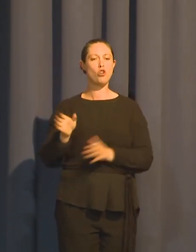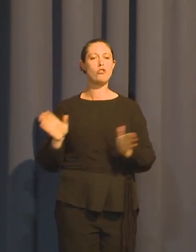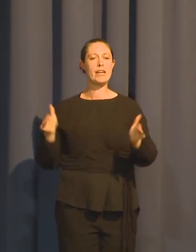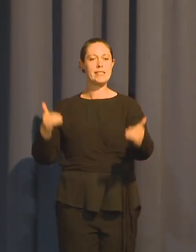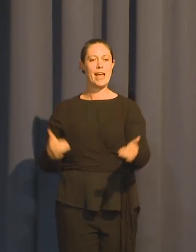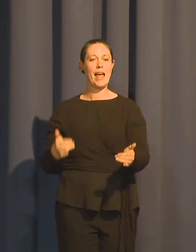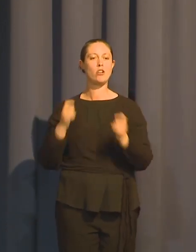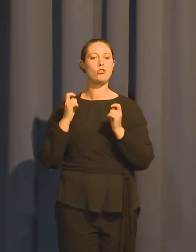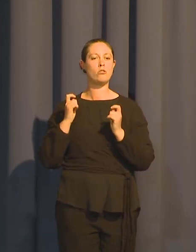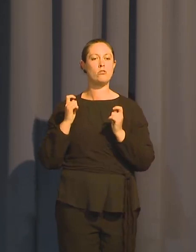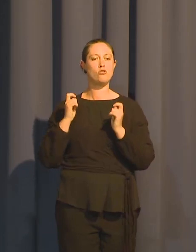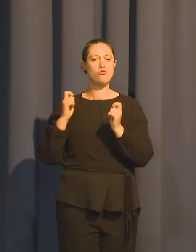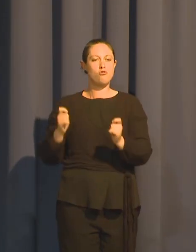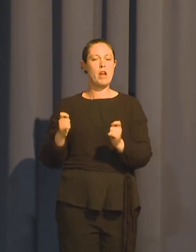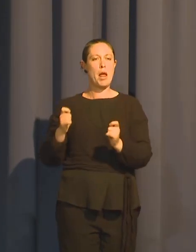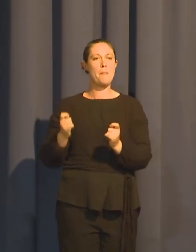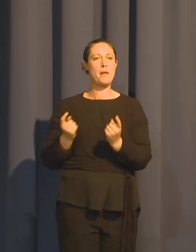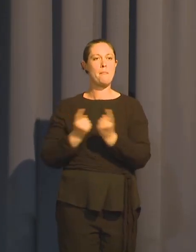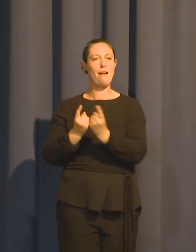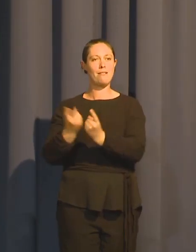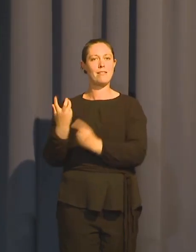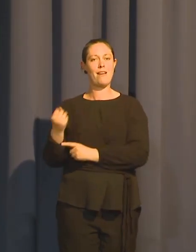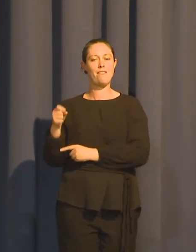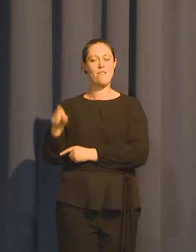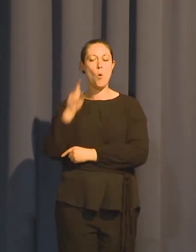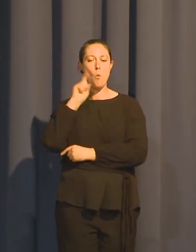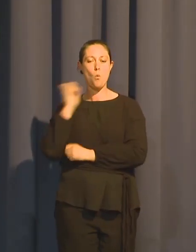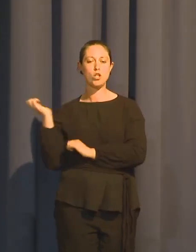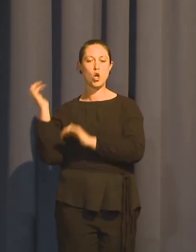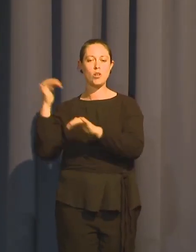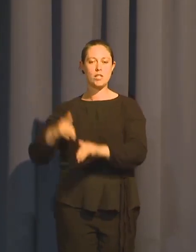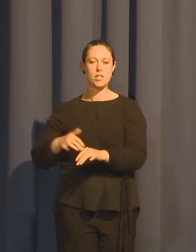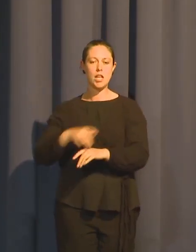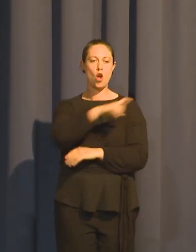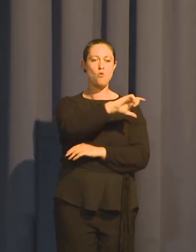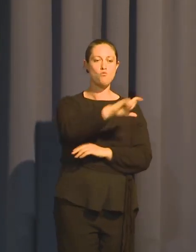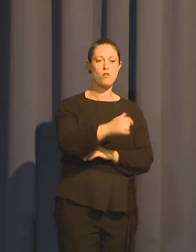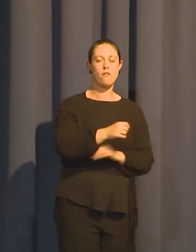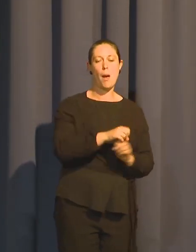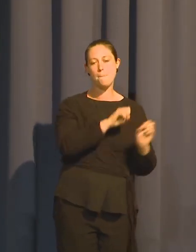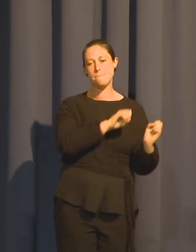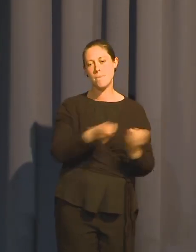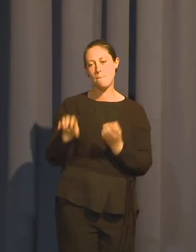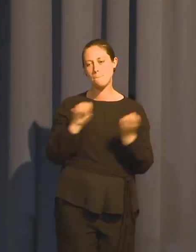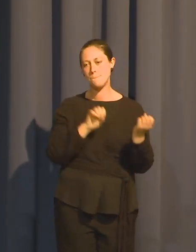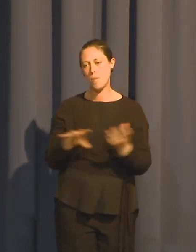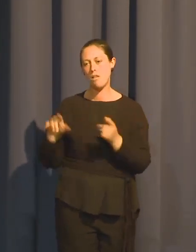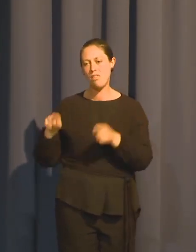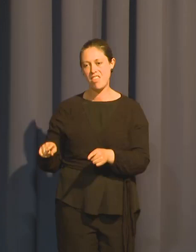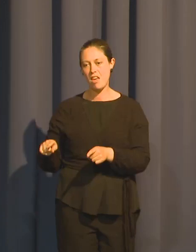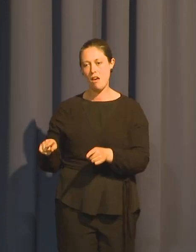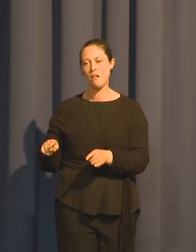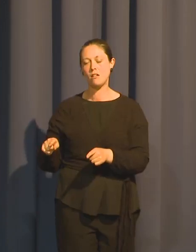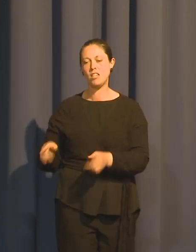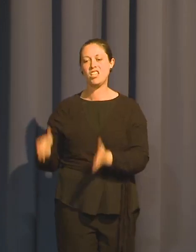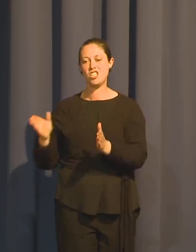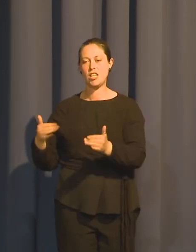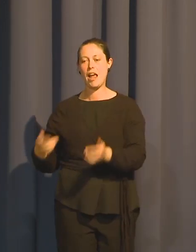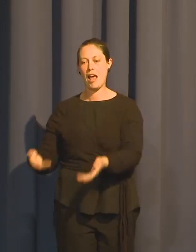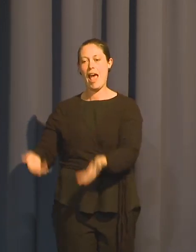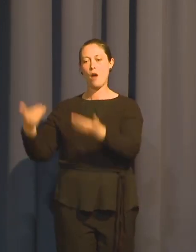plant that we put water into. We pump water out of the river and place it in the tank. We take it from the tank to then